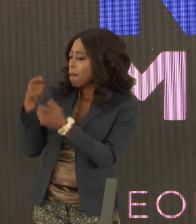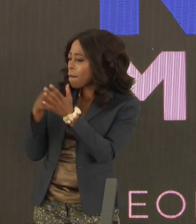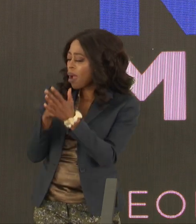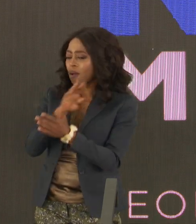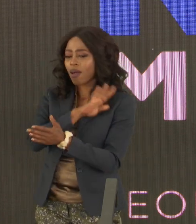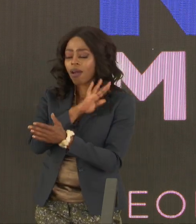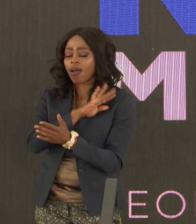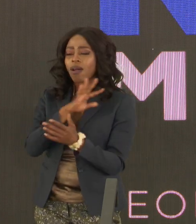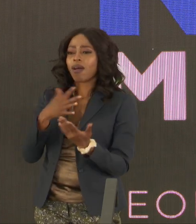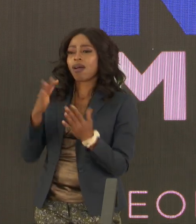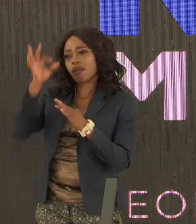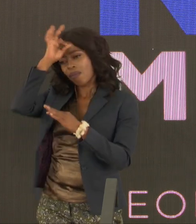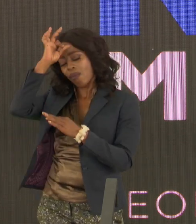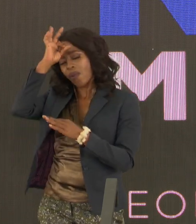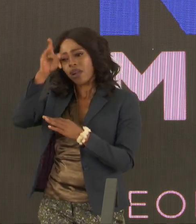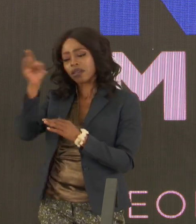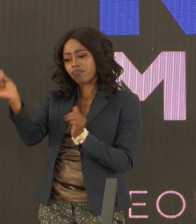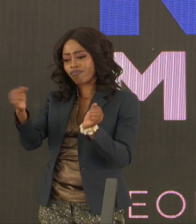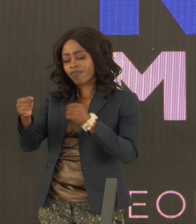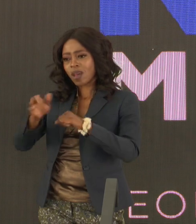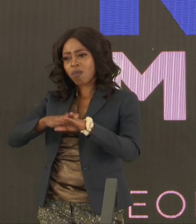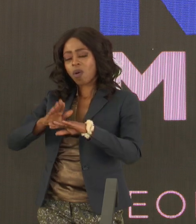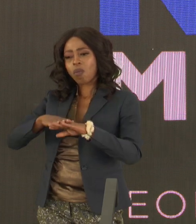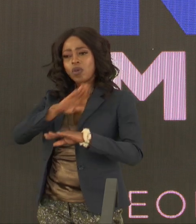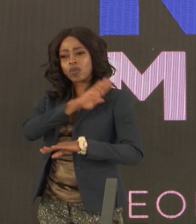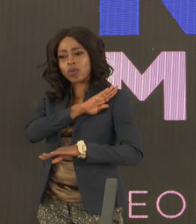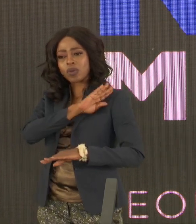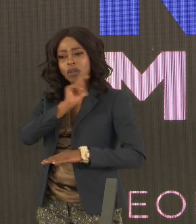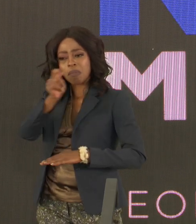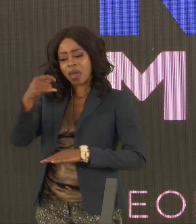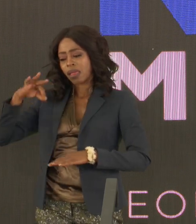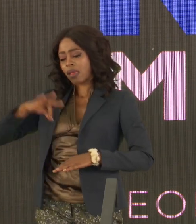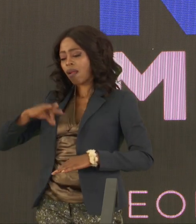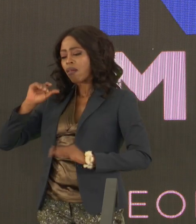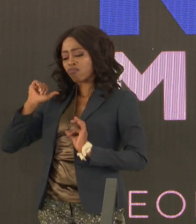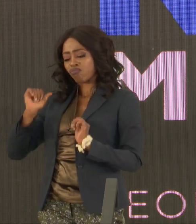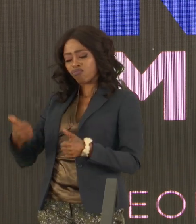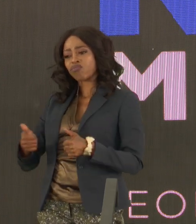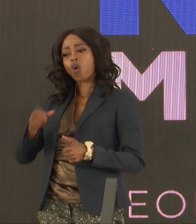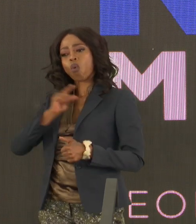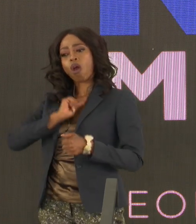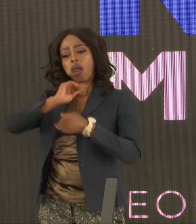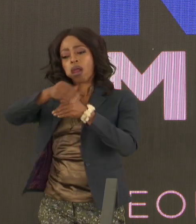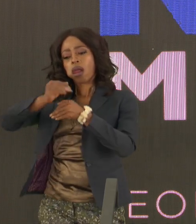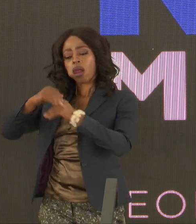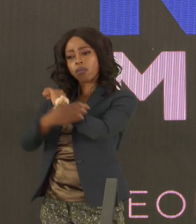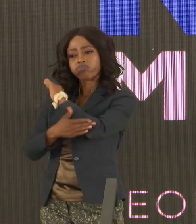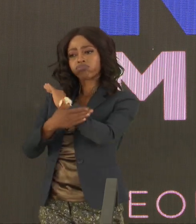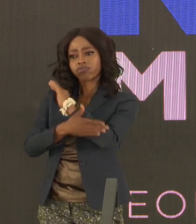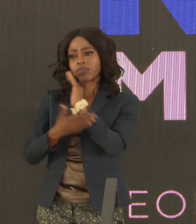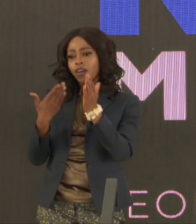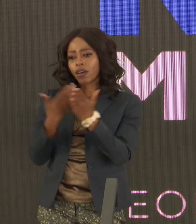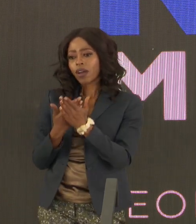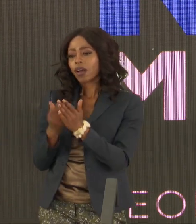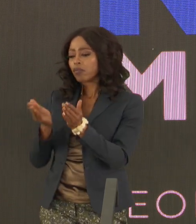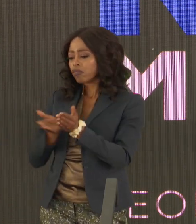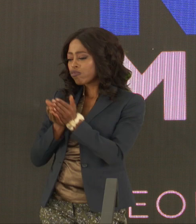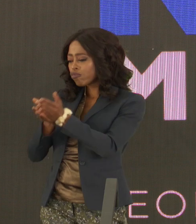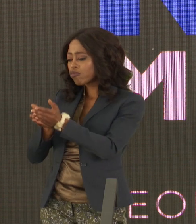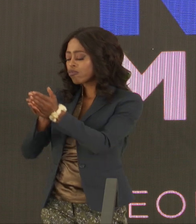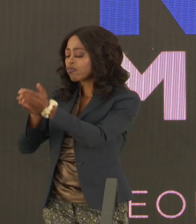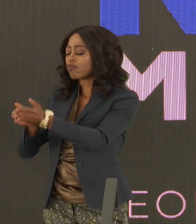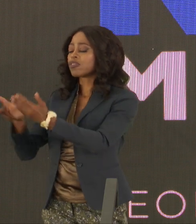army and police, hired younger soldiers and paid them fair salaries so they can protect our country, our seas and our borders.